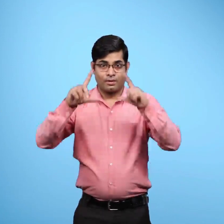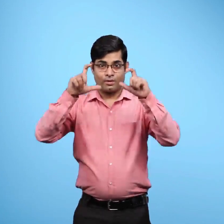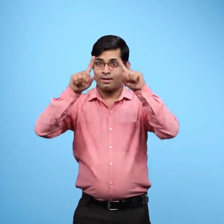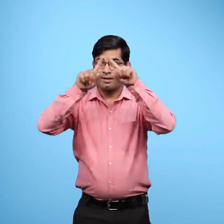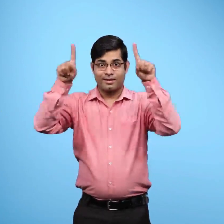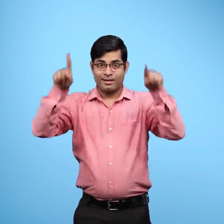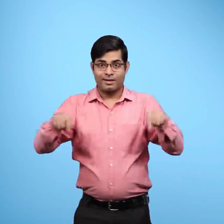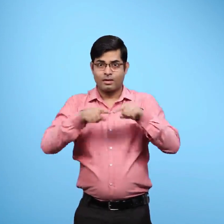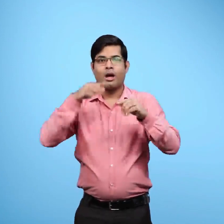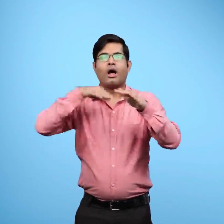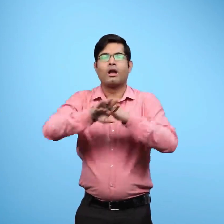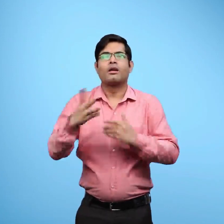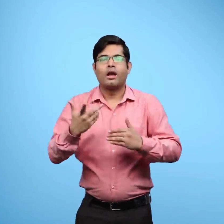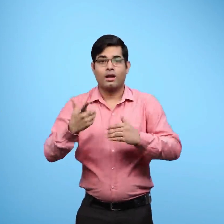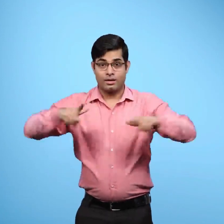with pictures of tree,